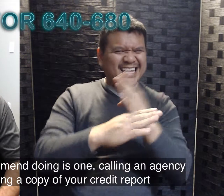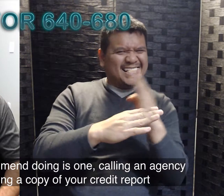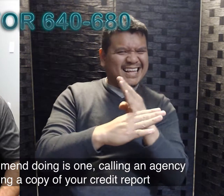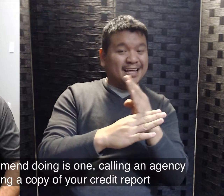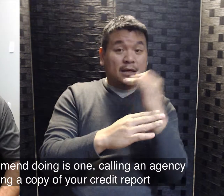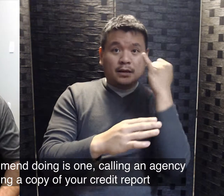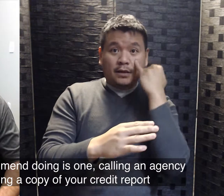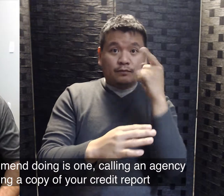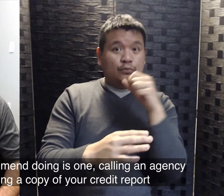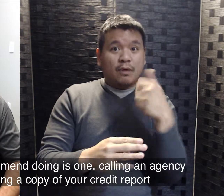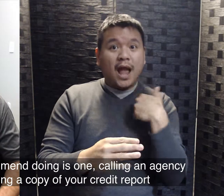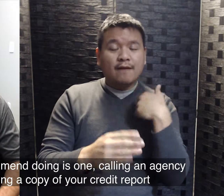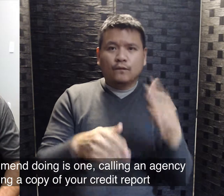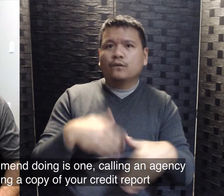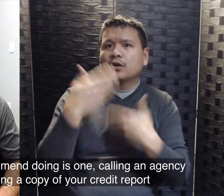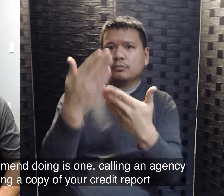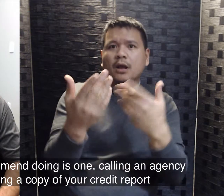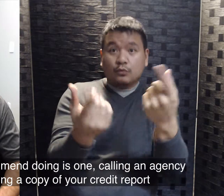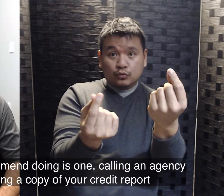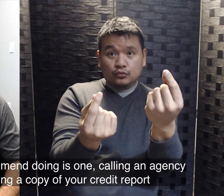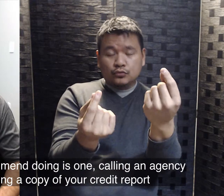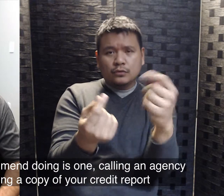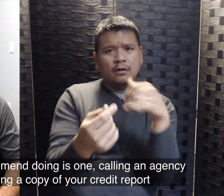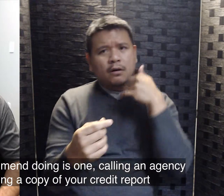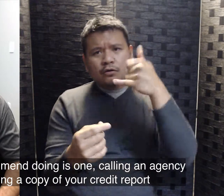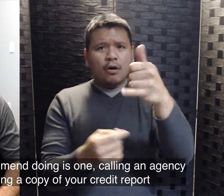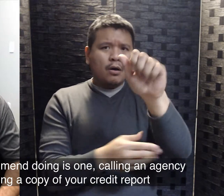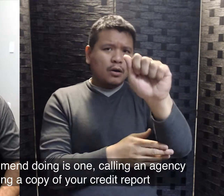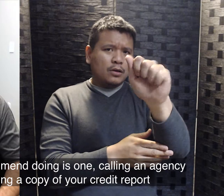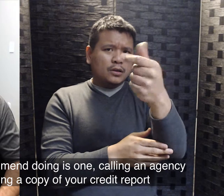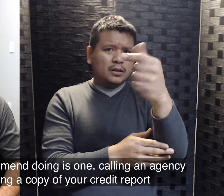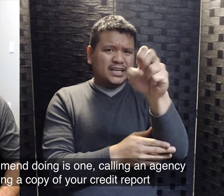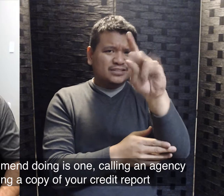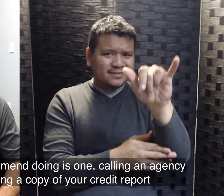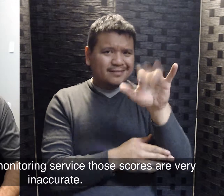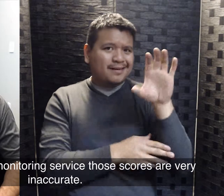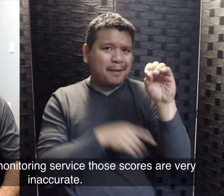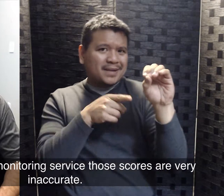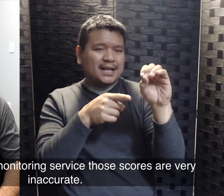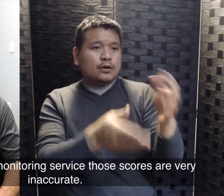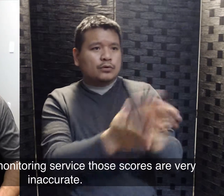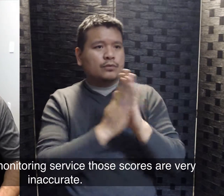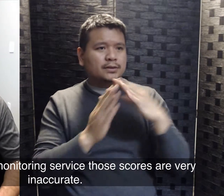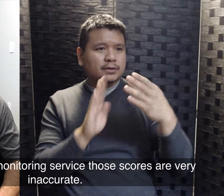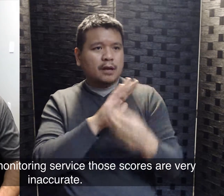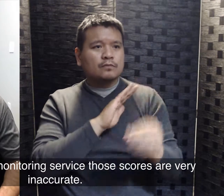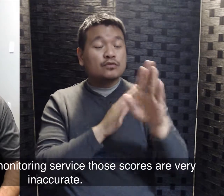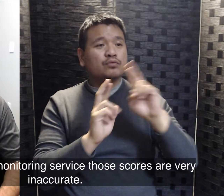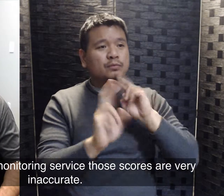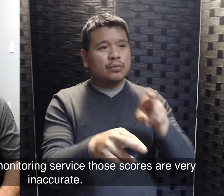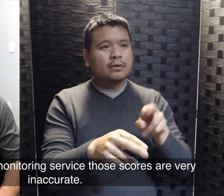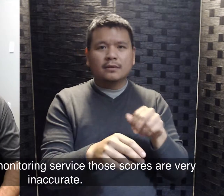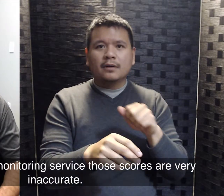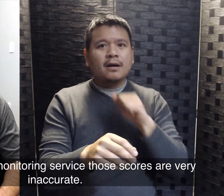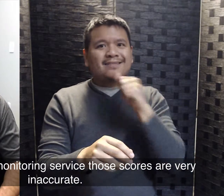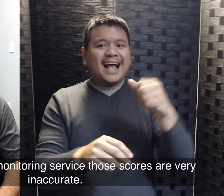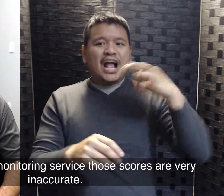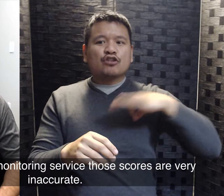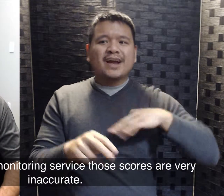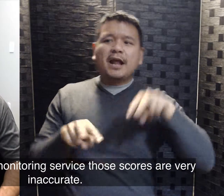scores, what we recommend doing is, one, calling an agency requesting a copy of your credit report, not just a credit monitoring